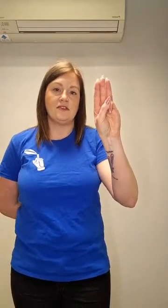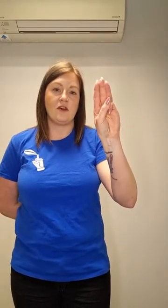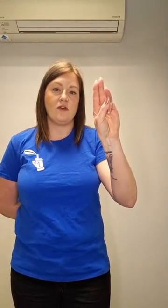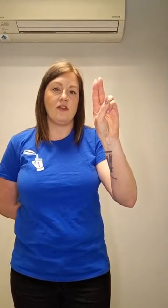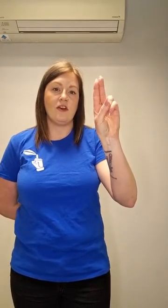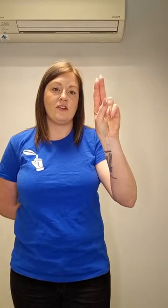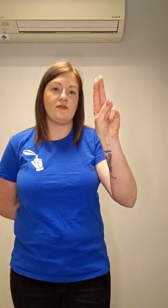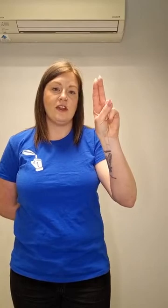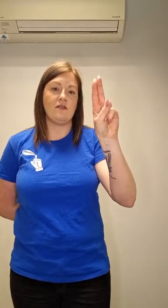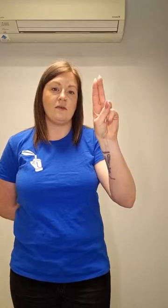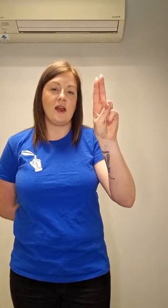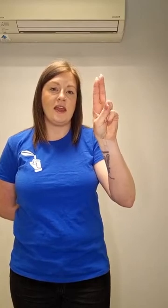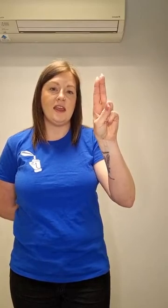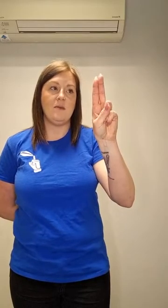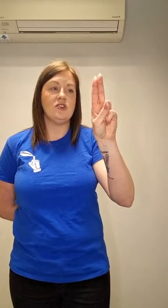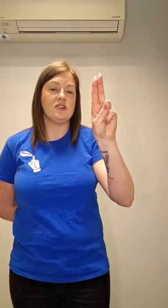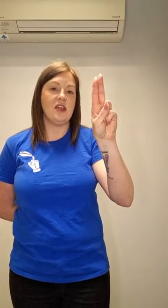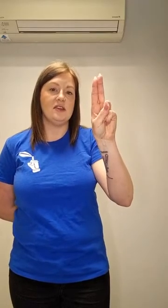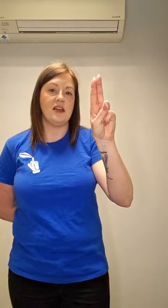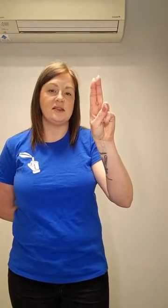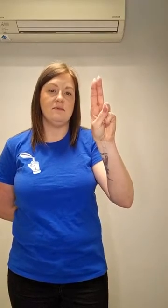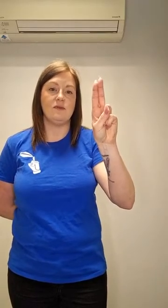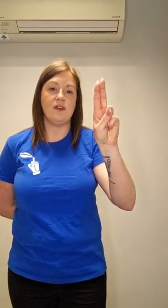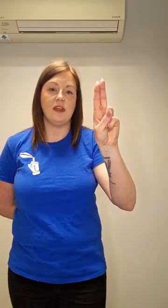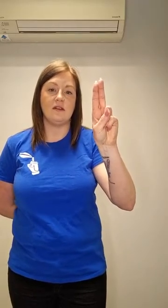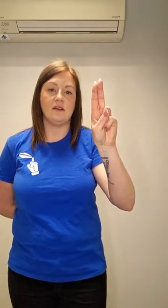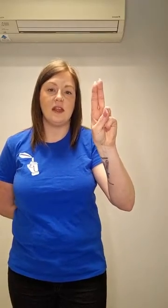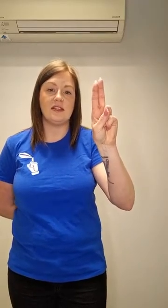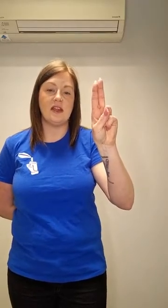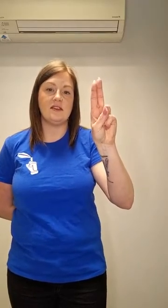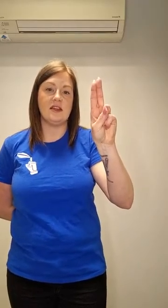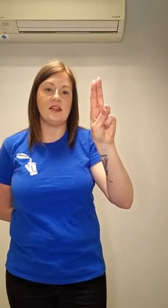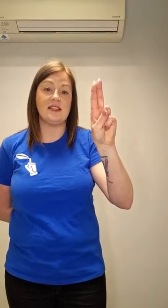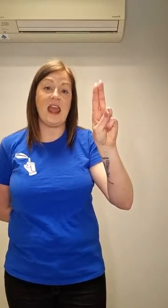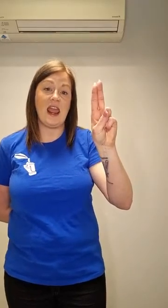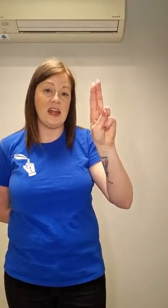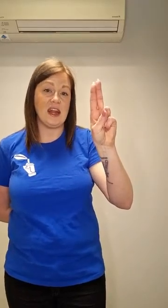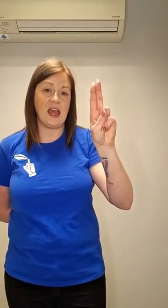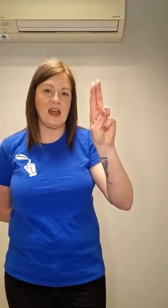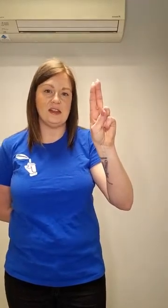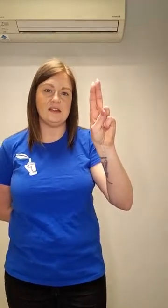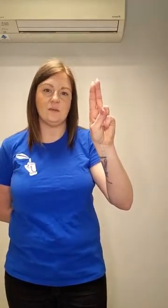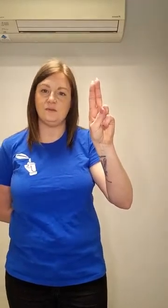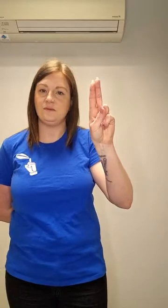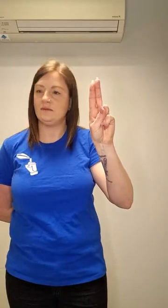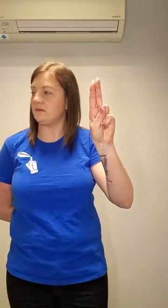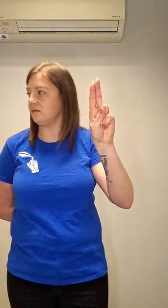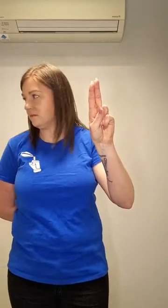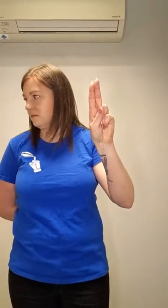Tuck your 3rd finger away, keeping just the index and middle finger extended. It's an N hand.